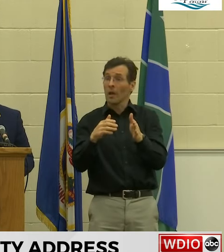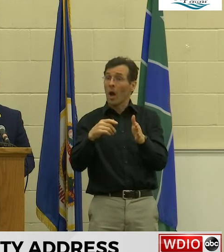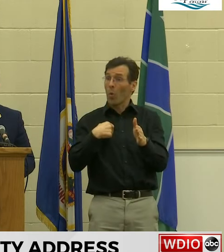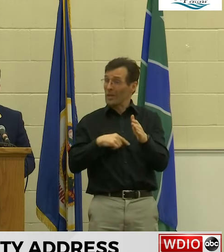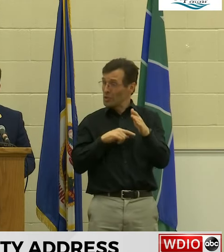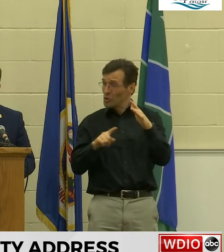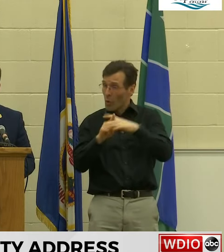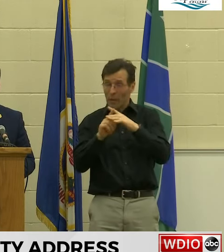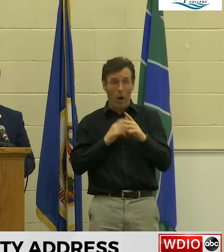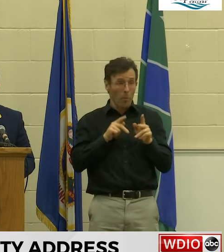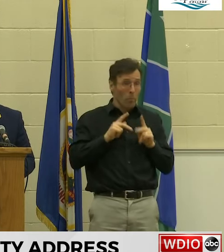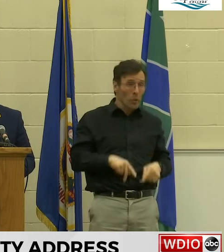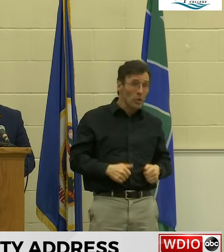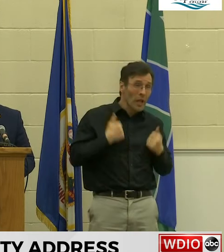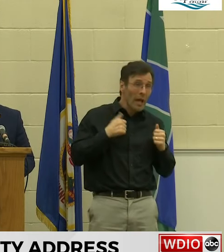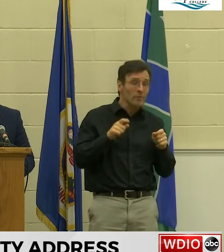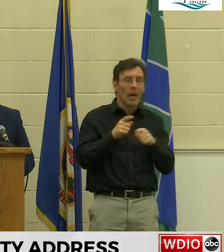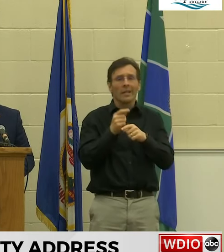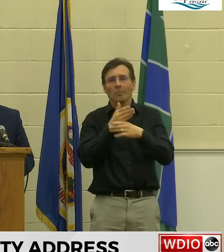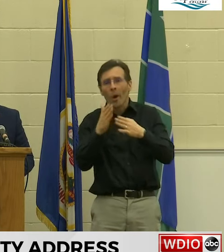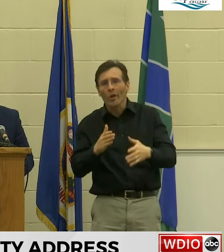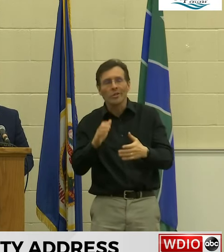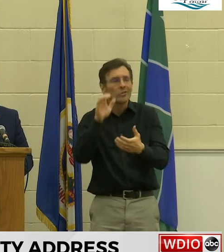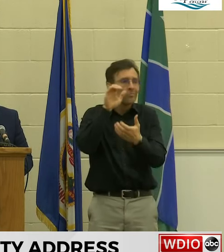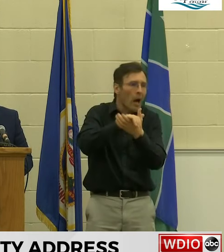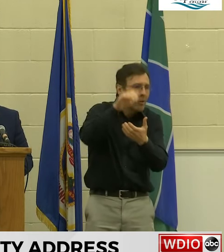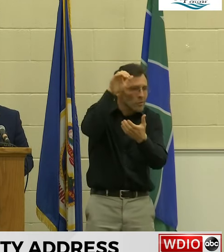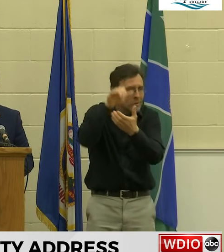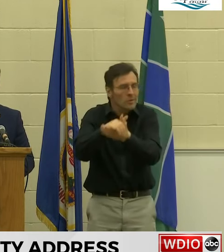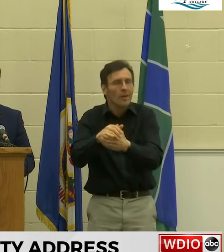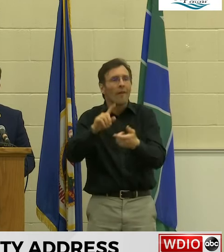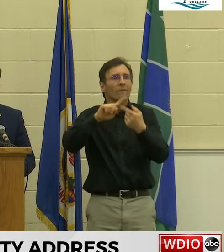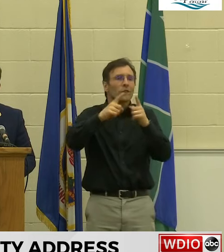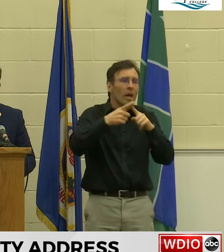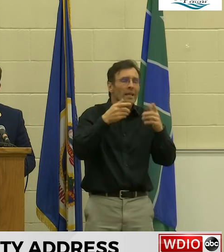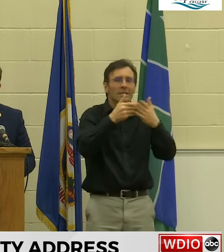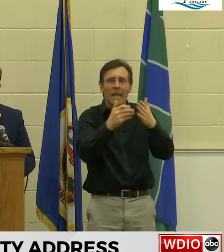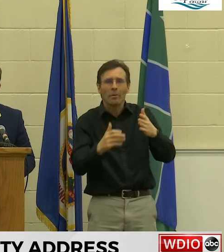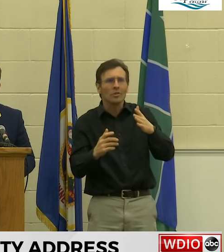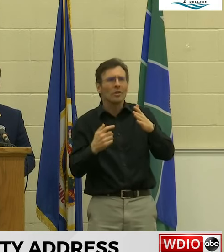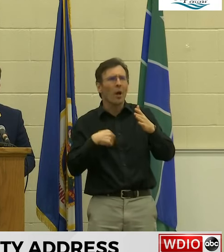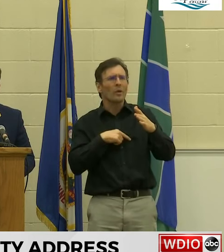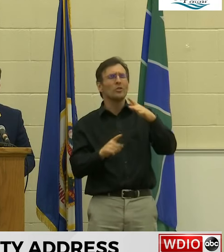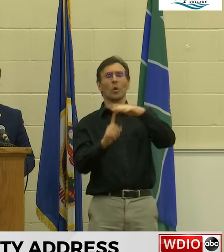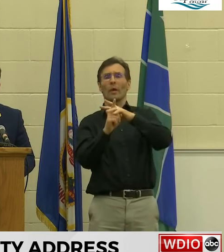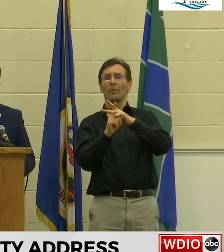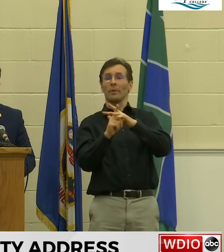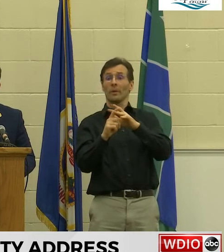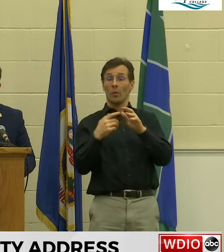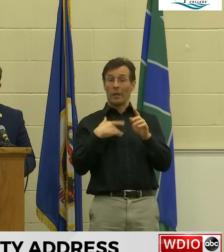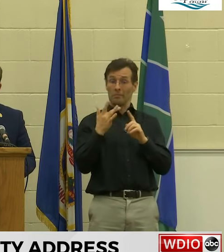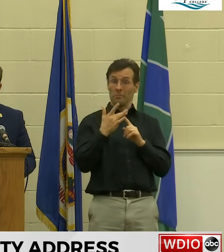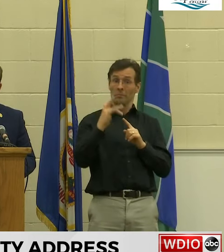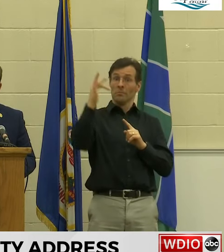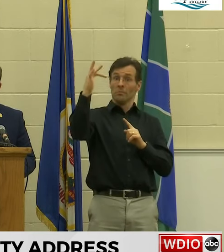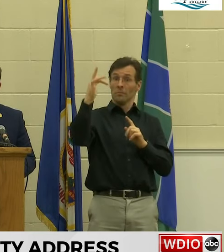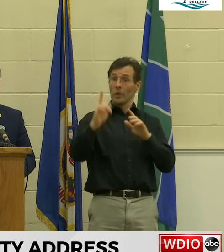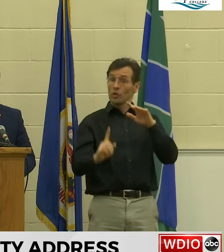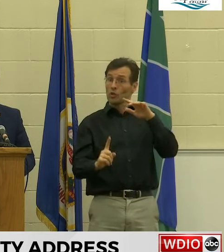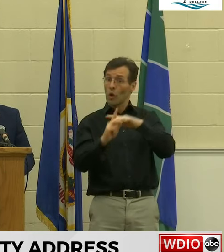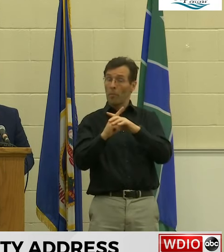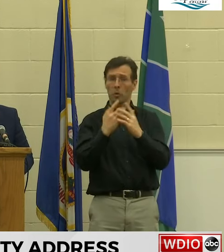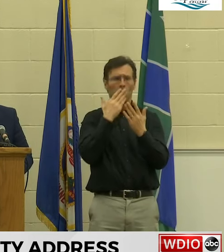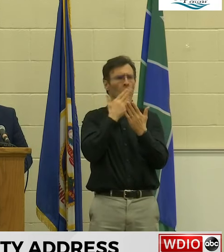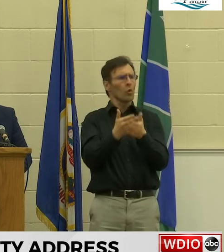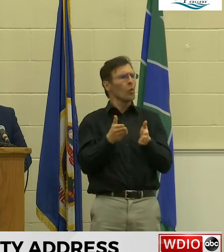in our personal lives as partners, as spouses, as parents, friends, and neighbors? Are we increasing our radiance by showing up in a meaningful way